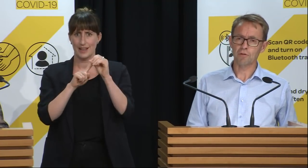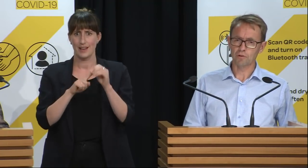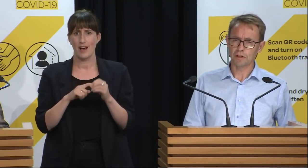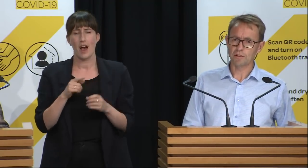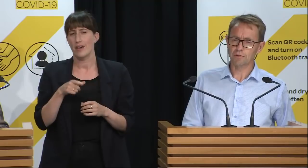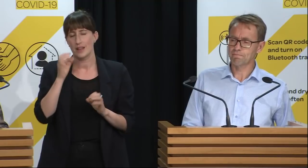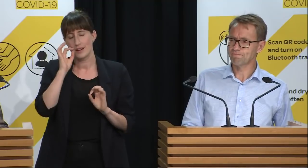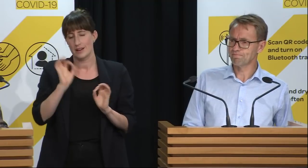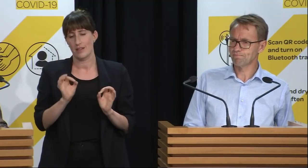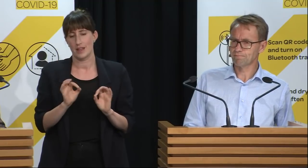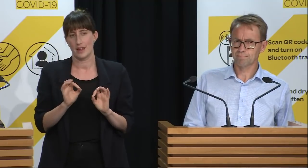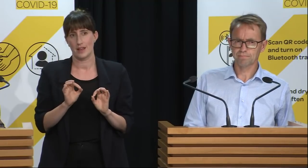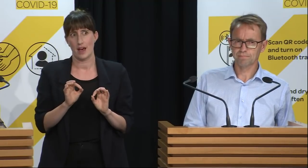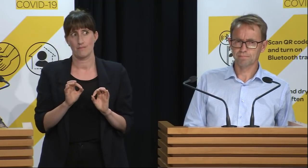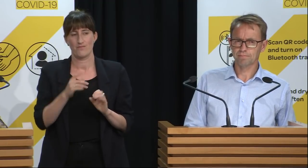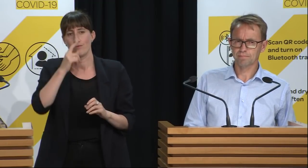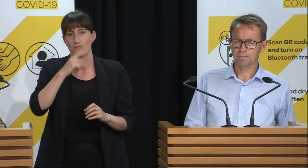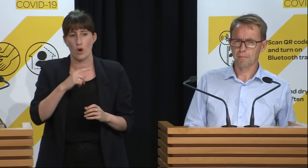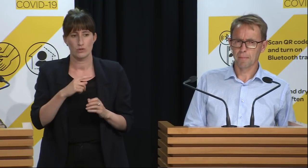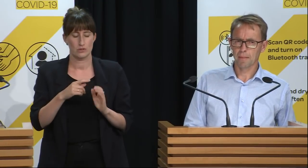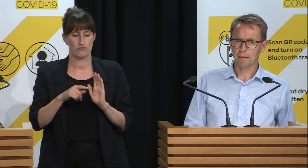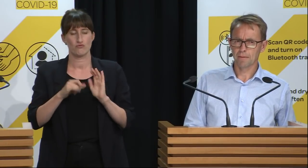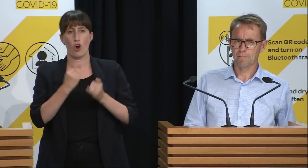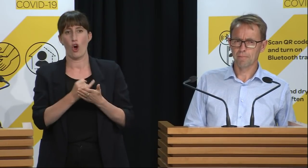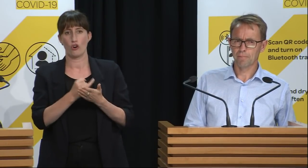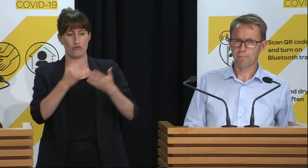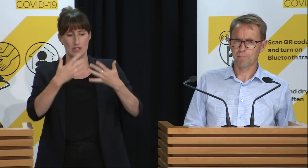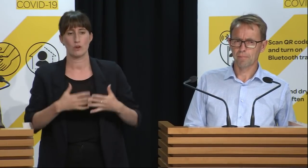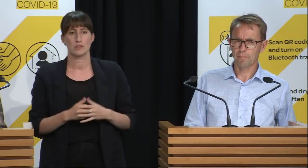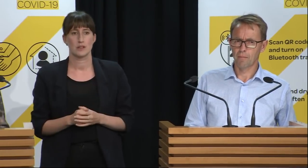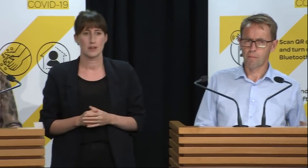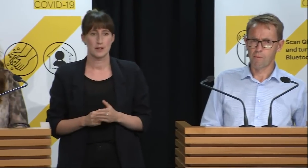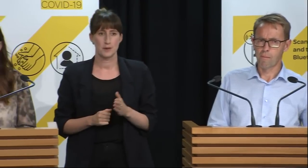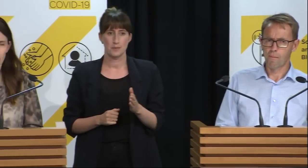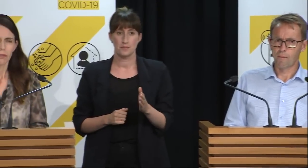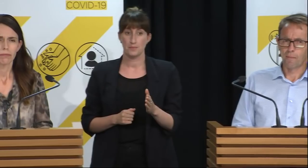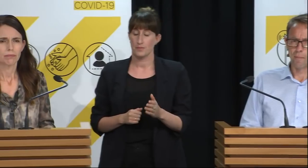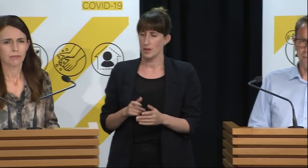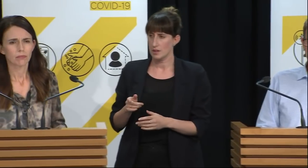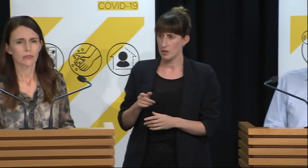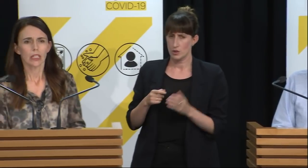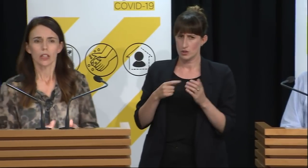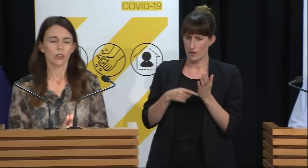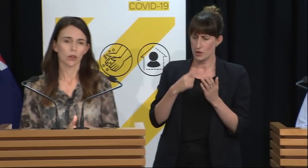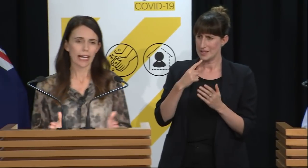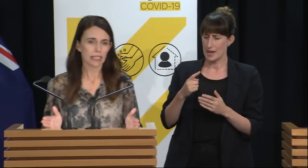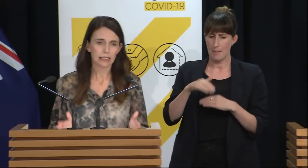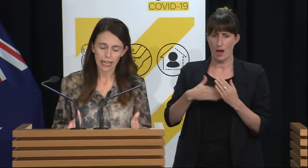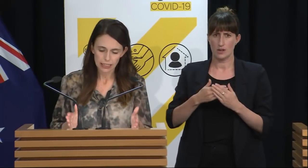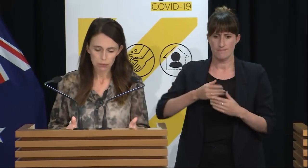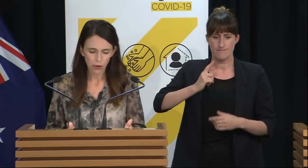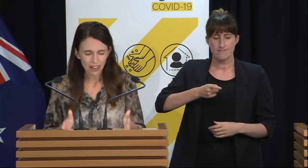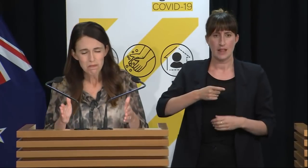of any false negatives. Prime Minister, Tova. you mentioned that enforcement action could be taken. Is any enforcement action being considered in any of these cases? Look,